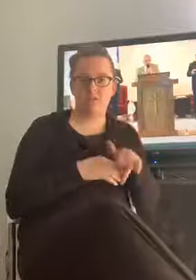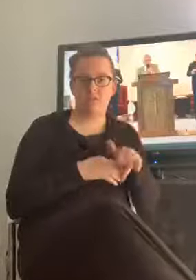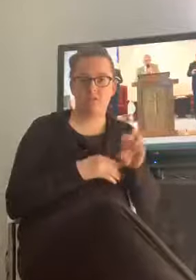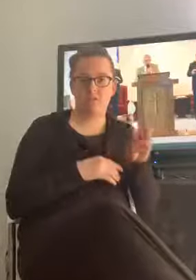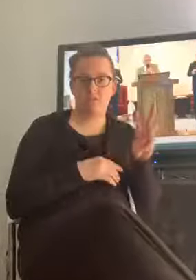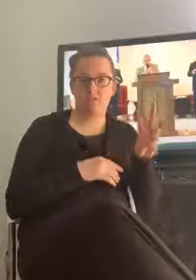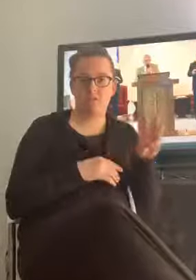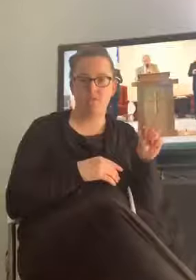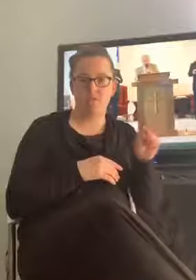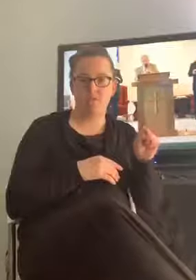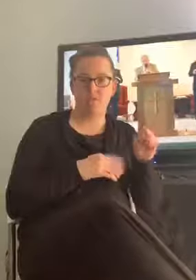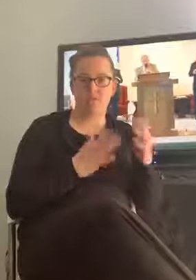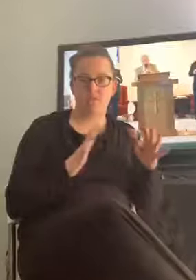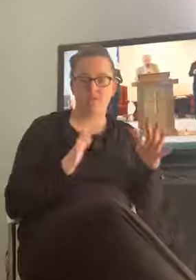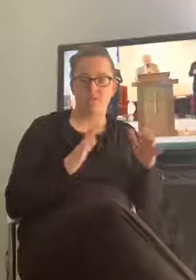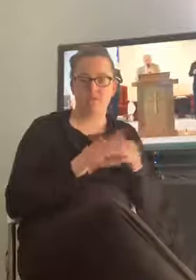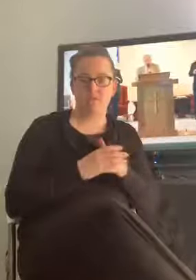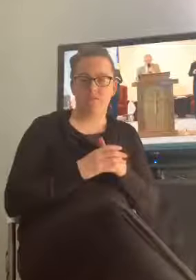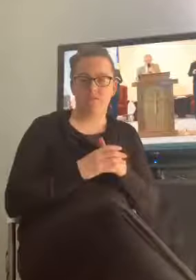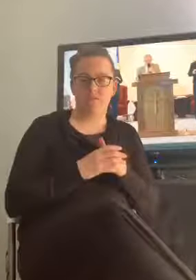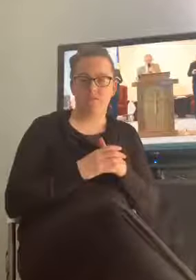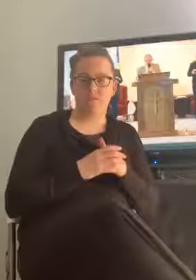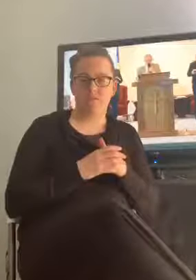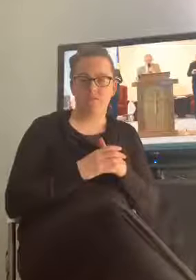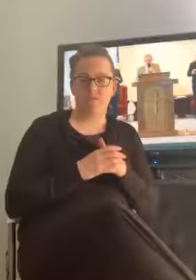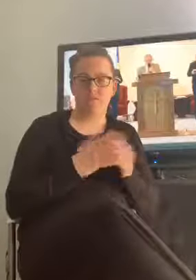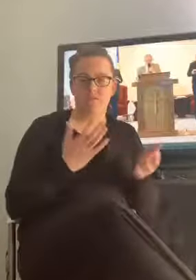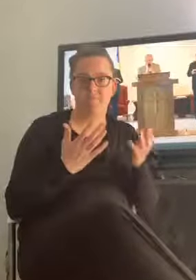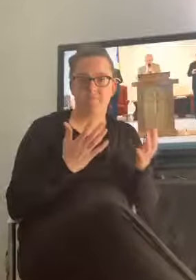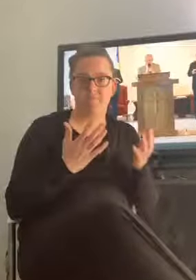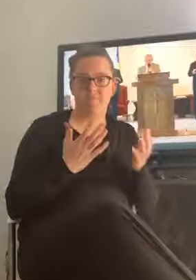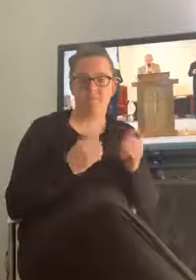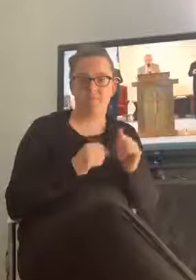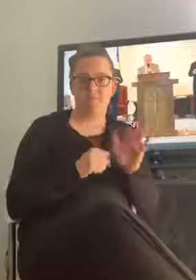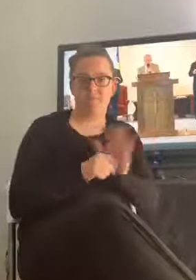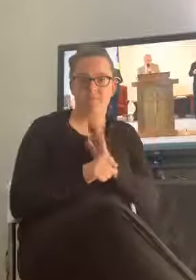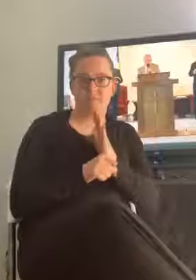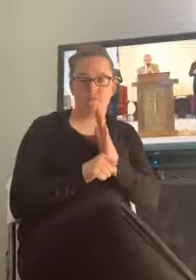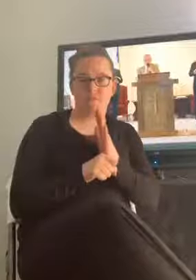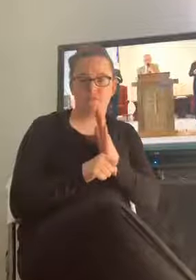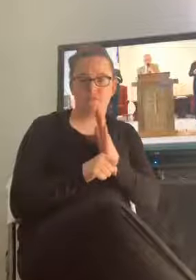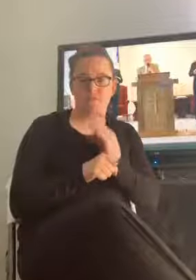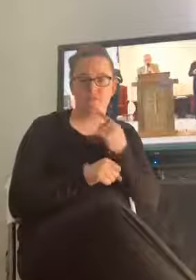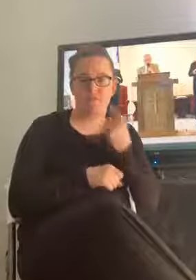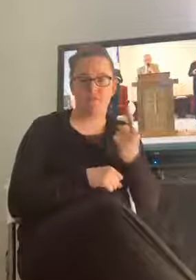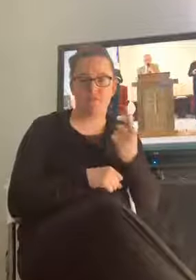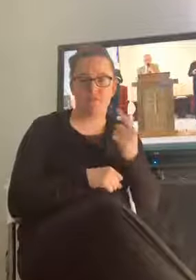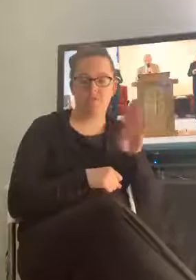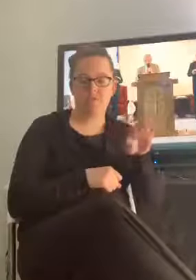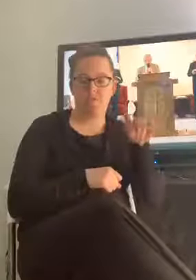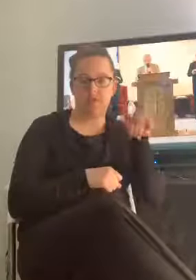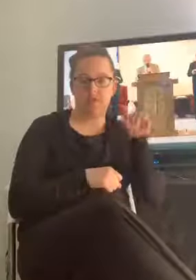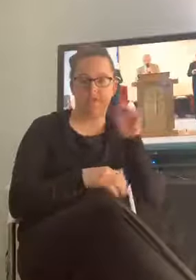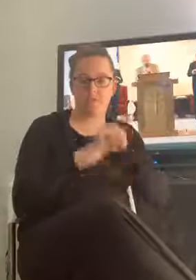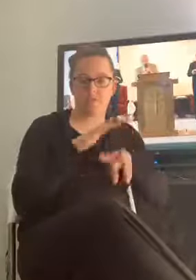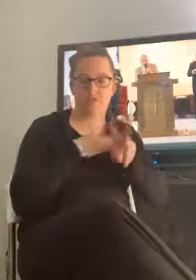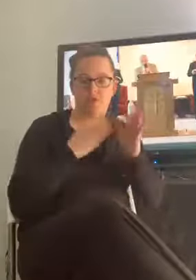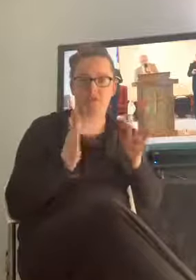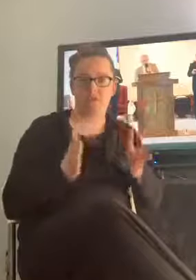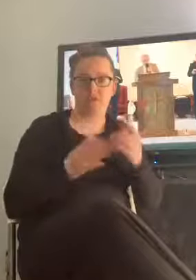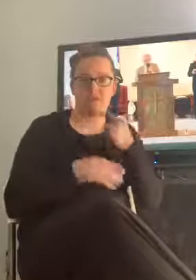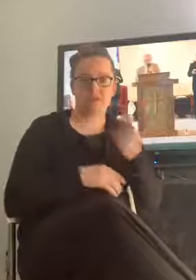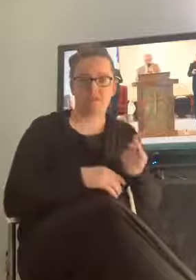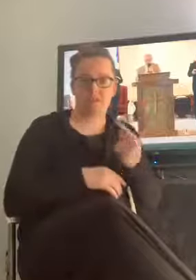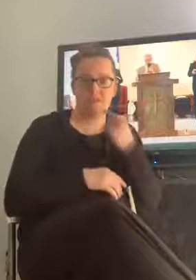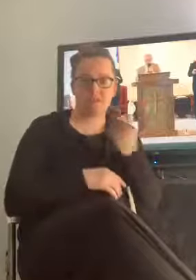All this was done, that it might be fulfilled, which was spoken by the prophet, saying, Tell